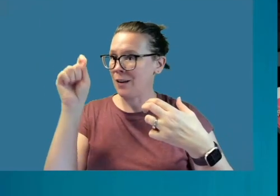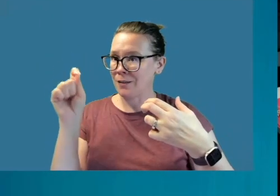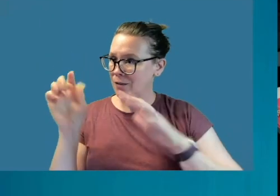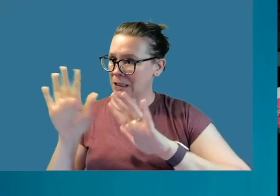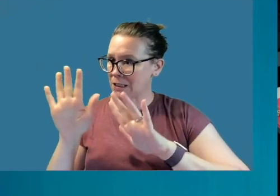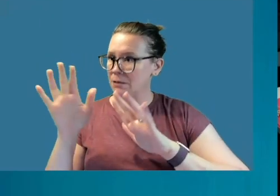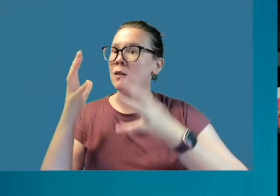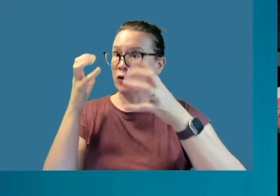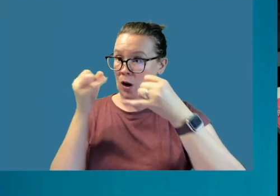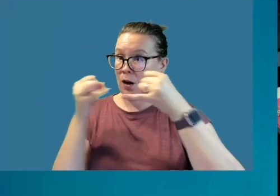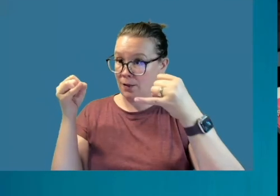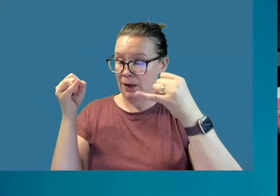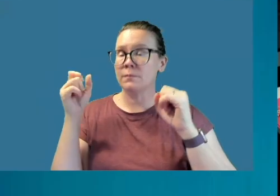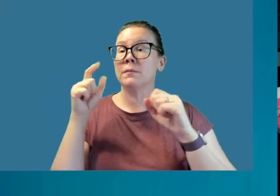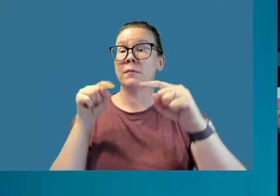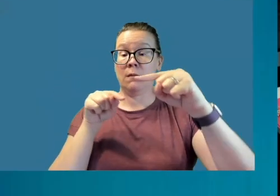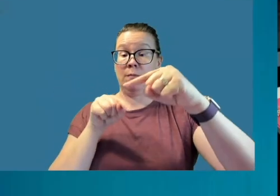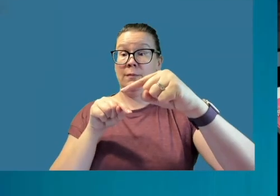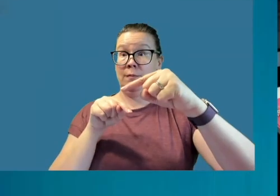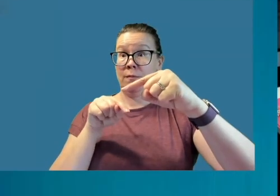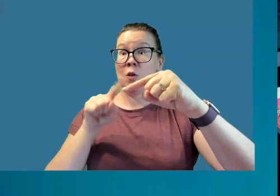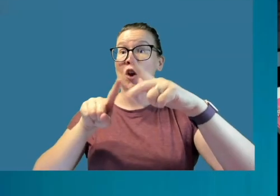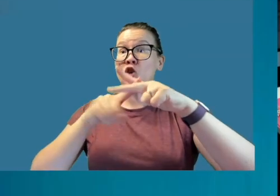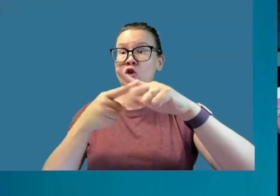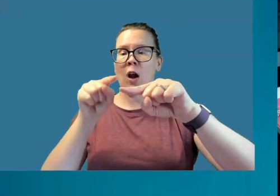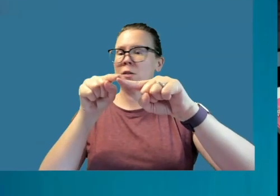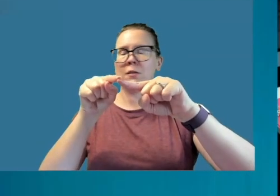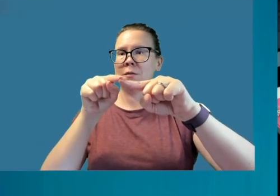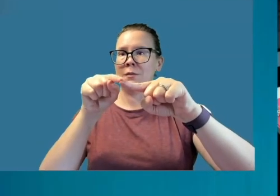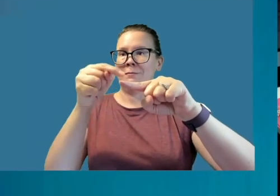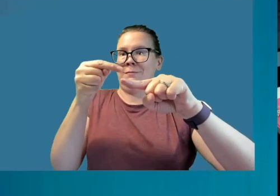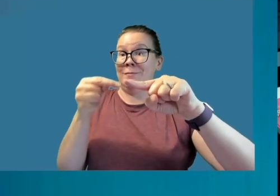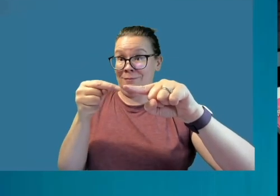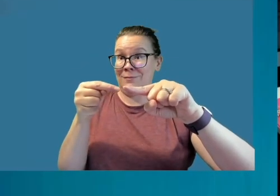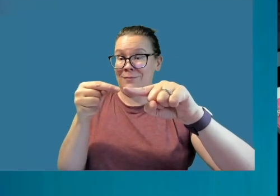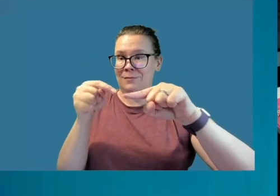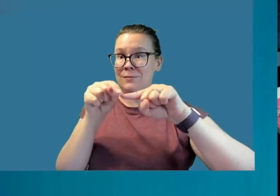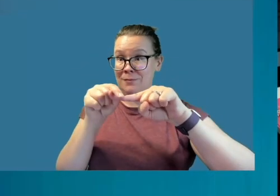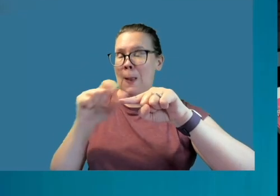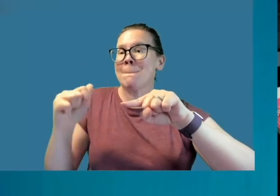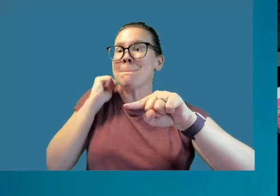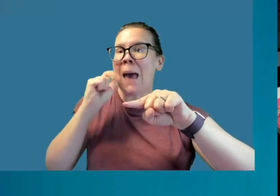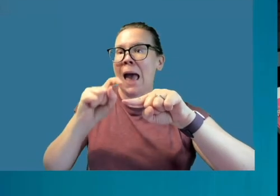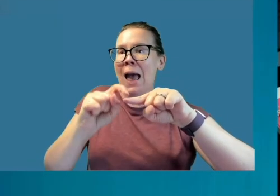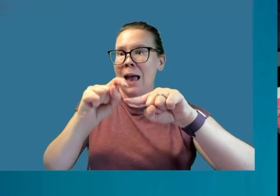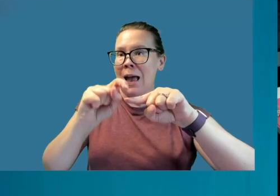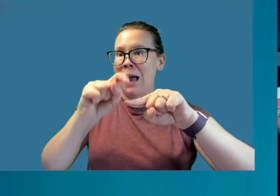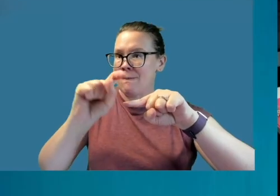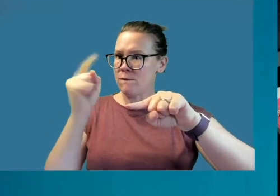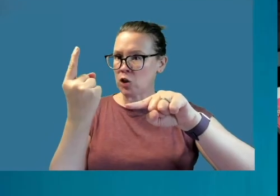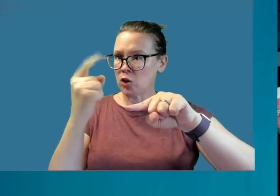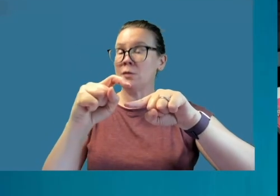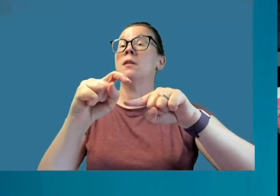2, the solid line, not the dashed line. On that solid line, and you're not going to start at the far corner, you're going to start